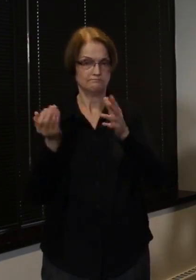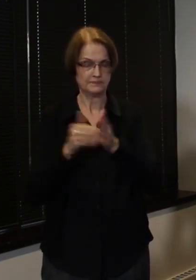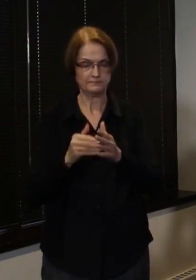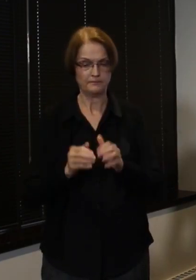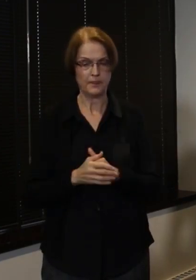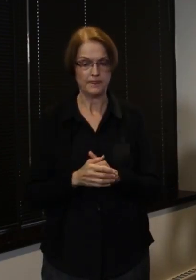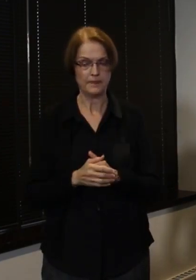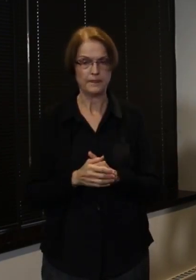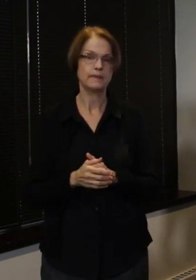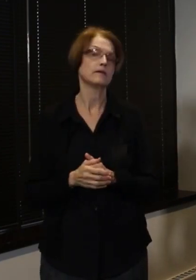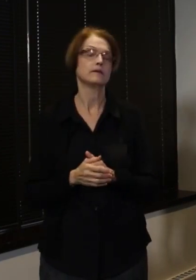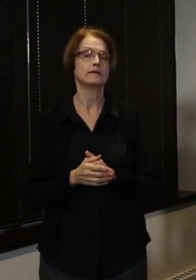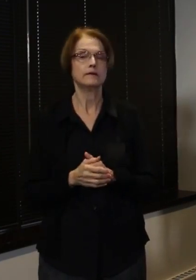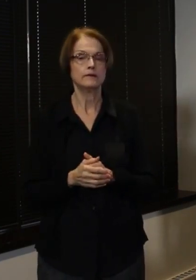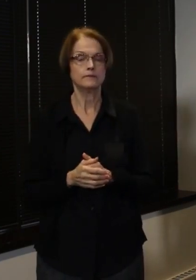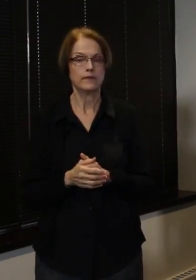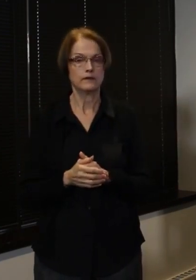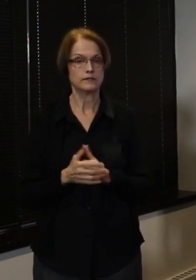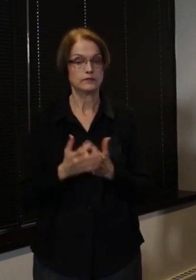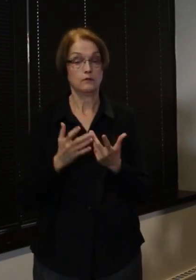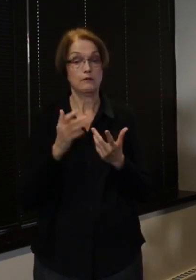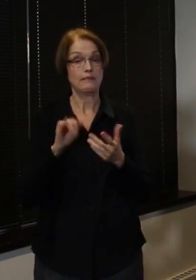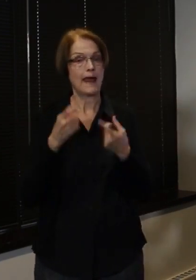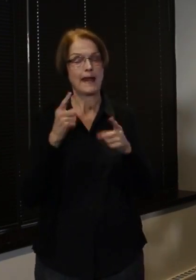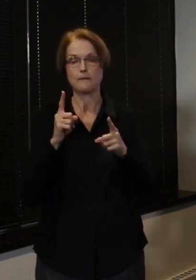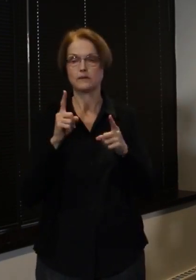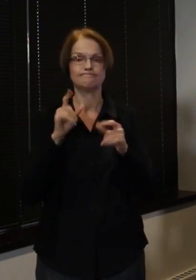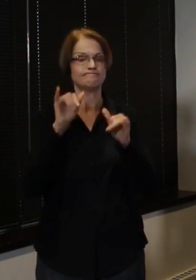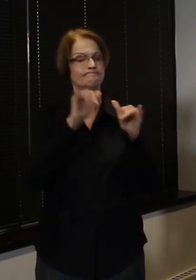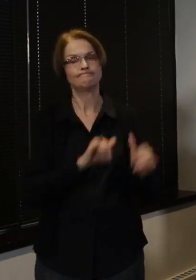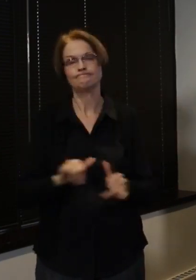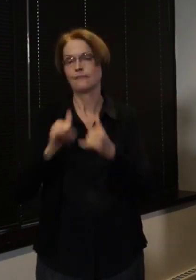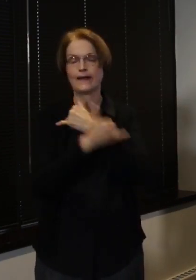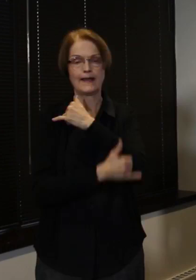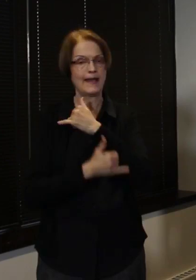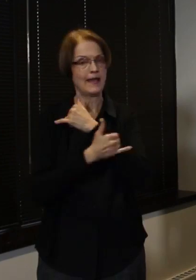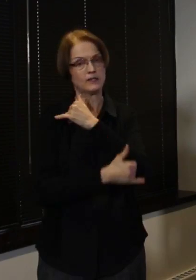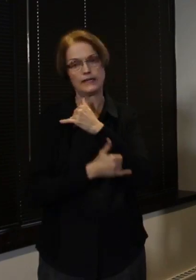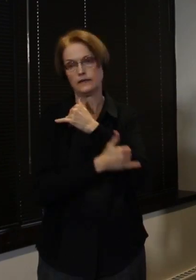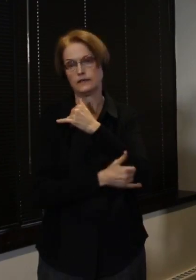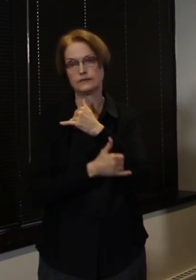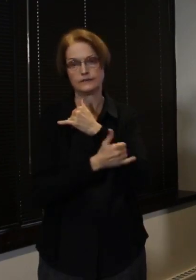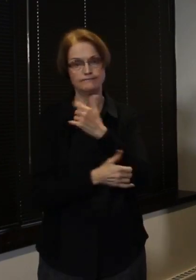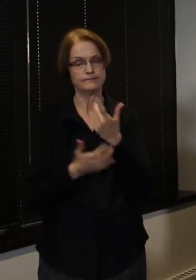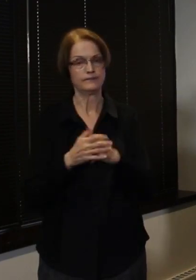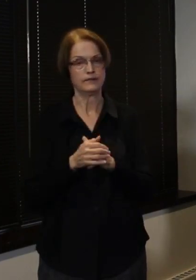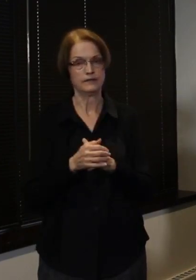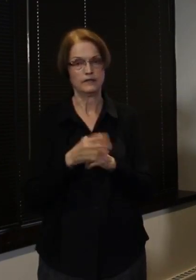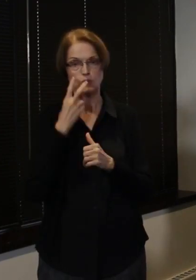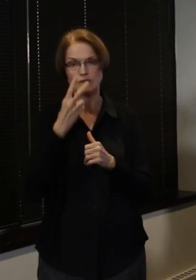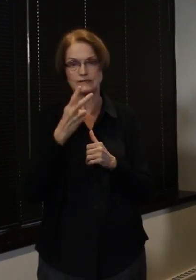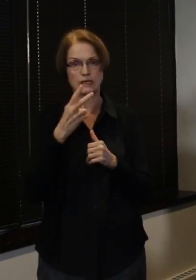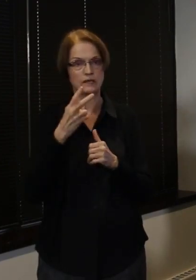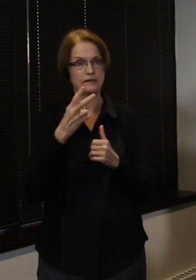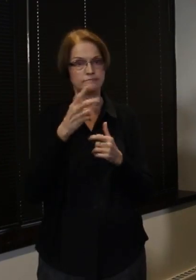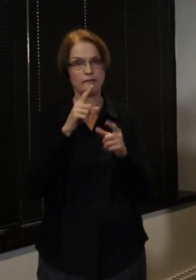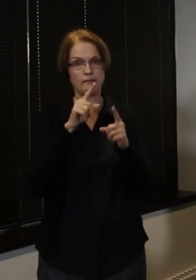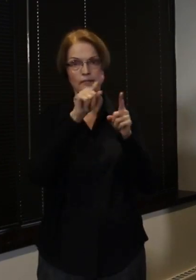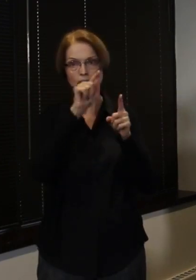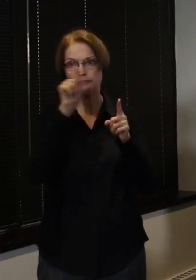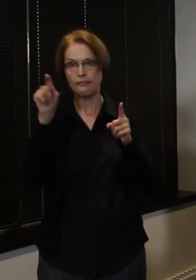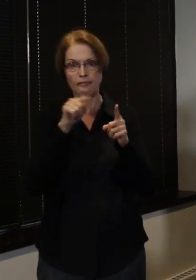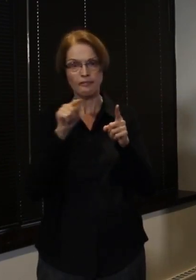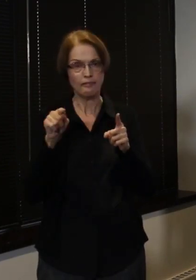That phenomena was seen throughout the different counties in our metropolitan area as well. You can see from all of these curves there was a downtick